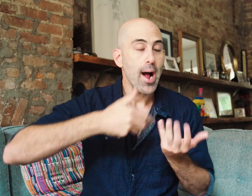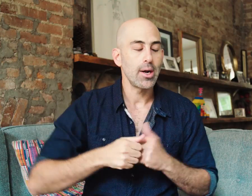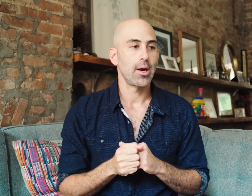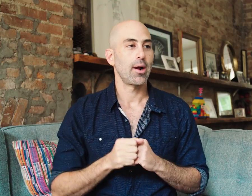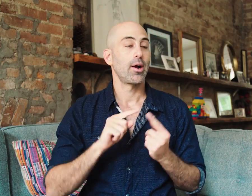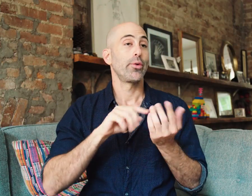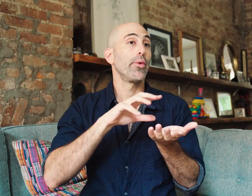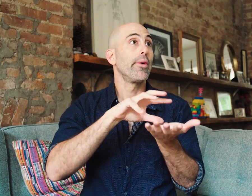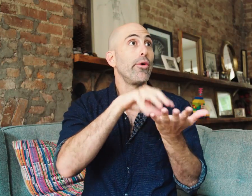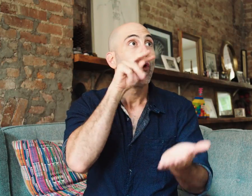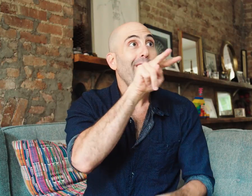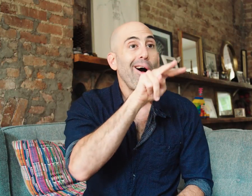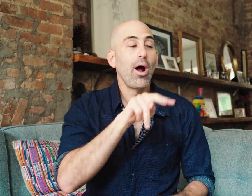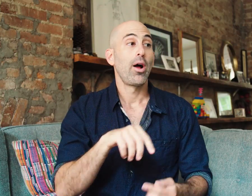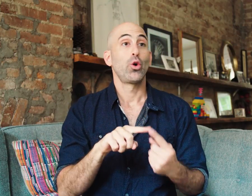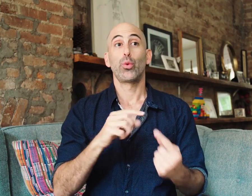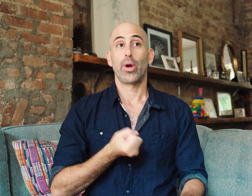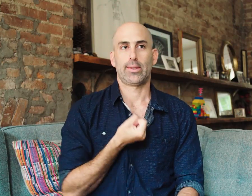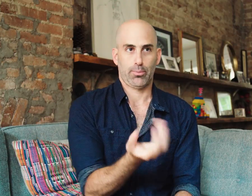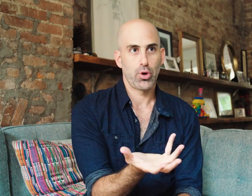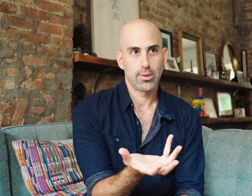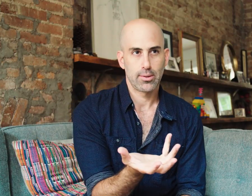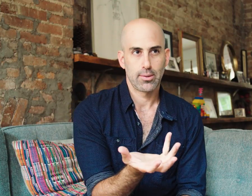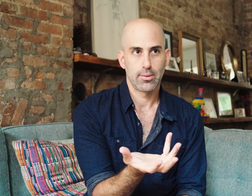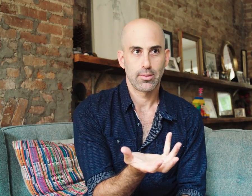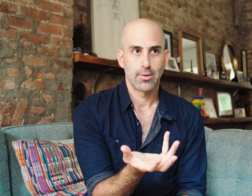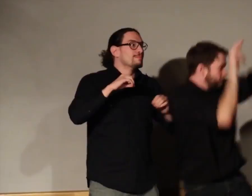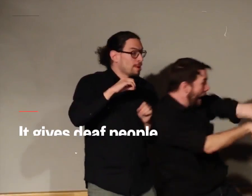to learn, and to be able to express themselves.